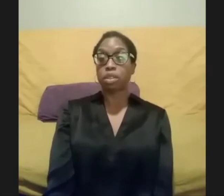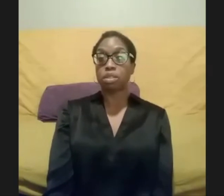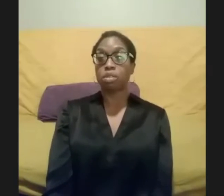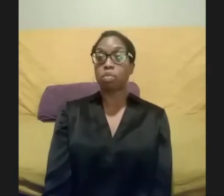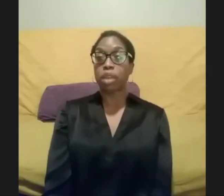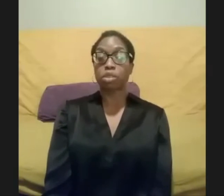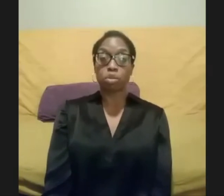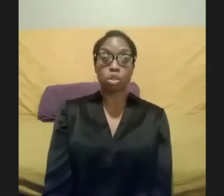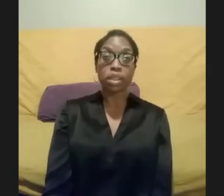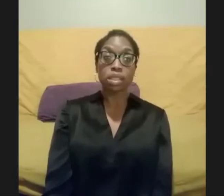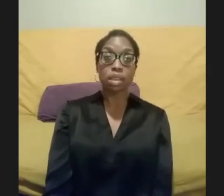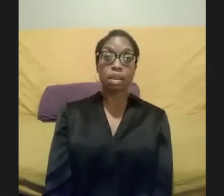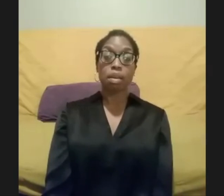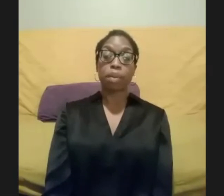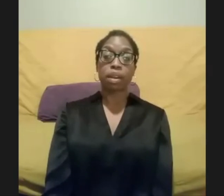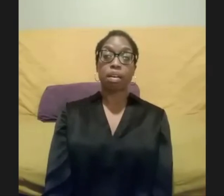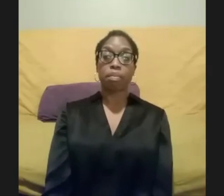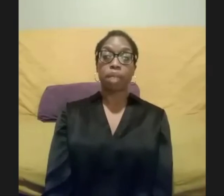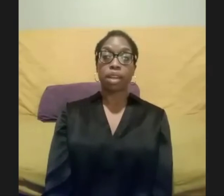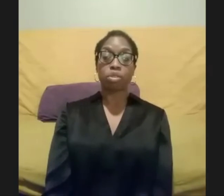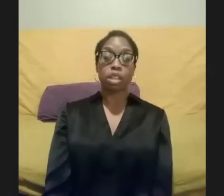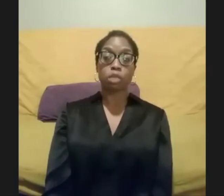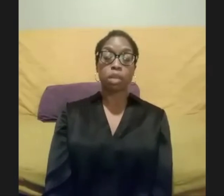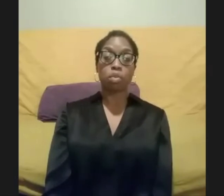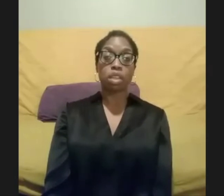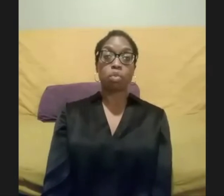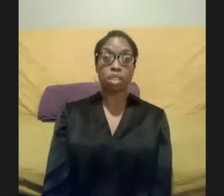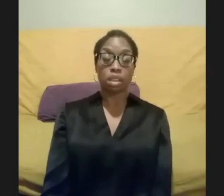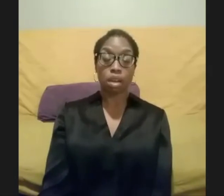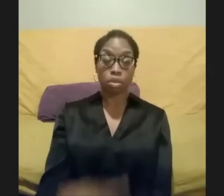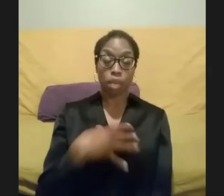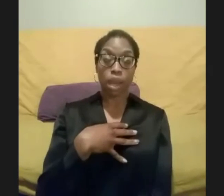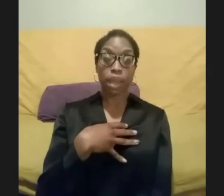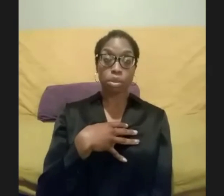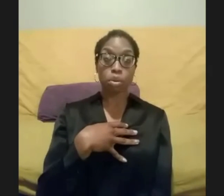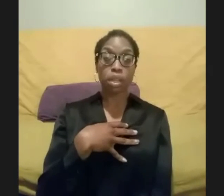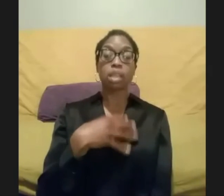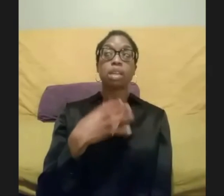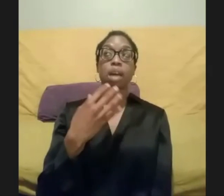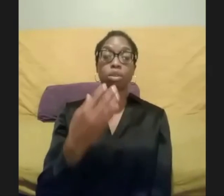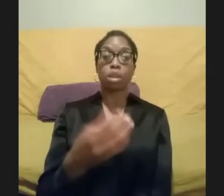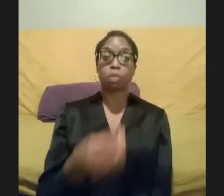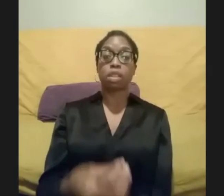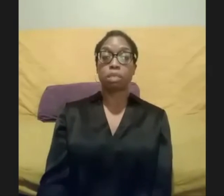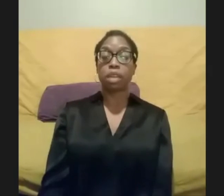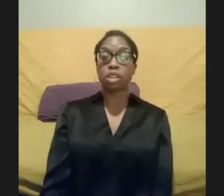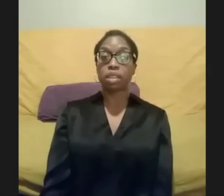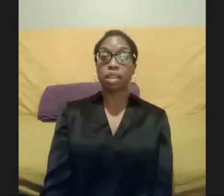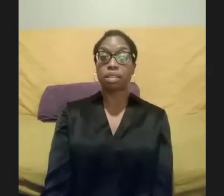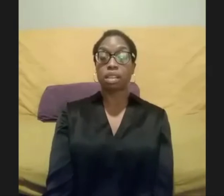to make their own choice. But I try to explain within what's under my authority. I try to explain it to the patient and then explain